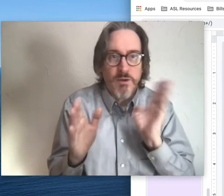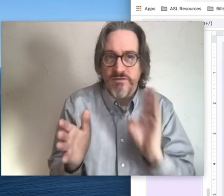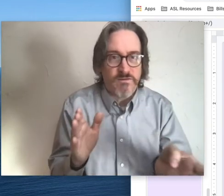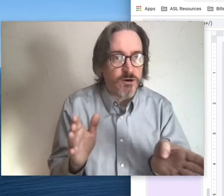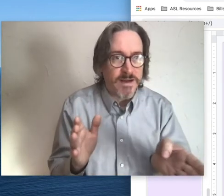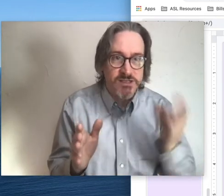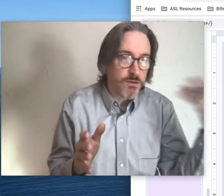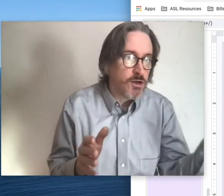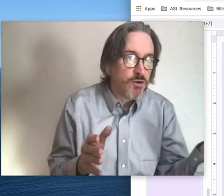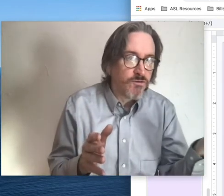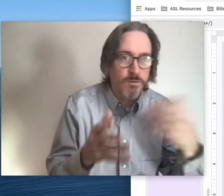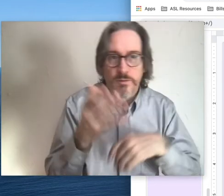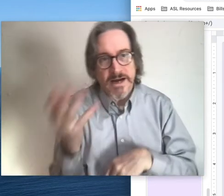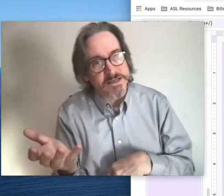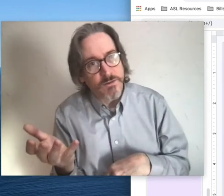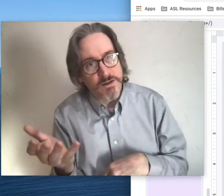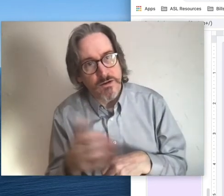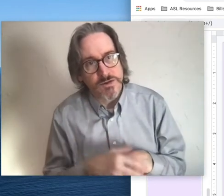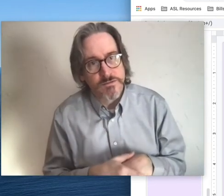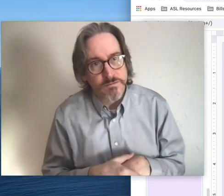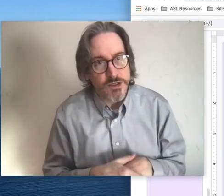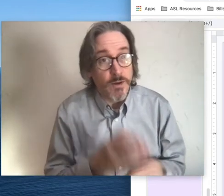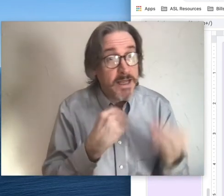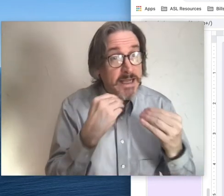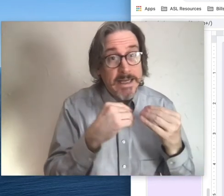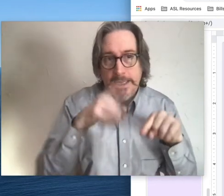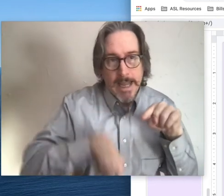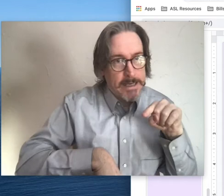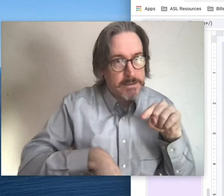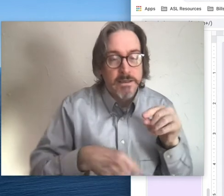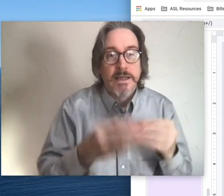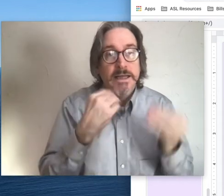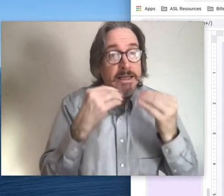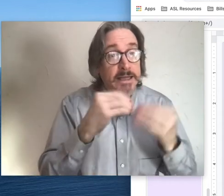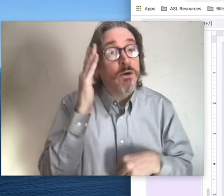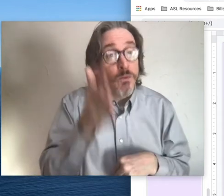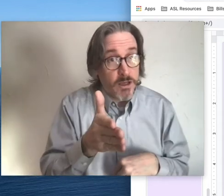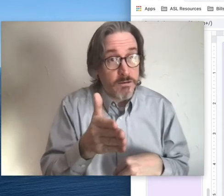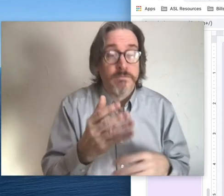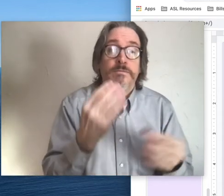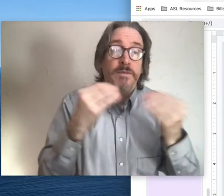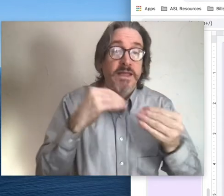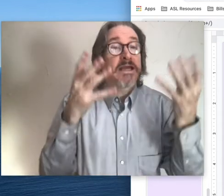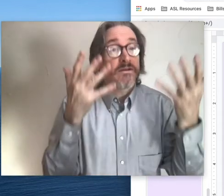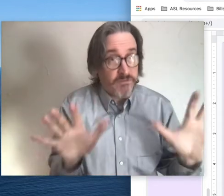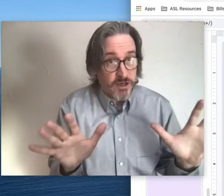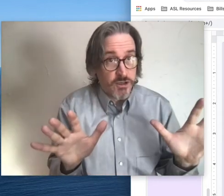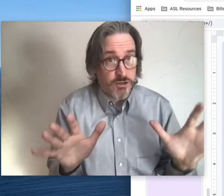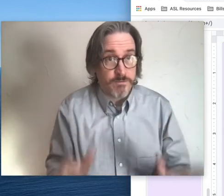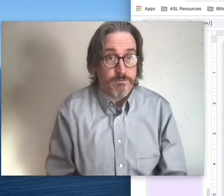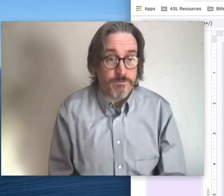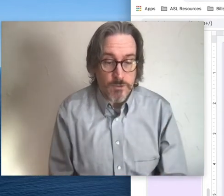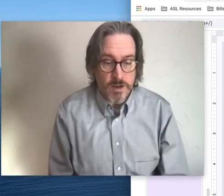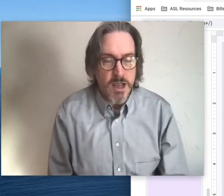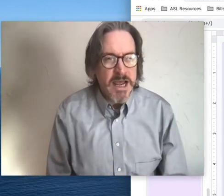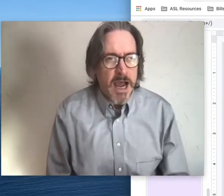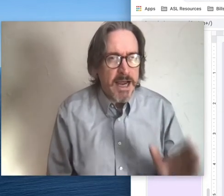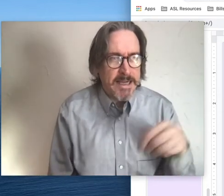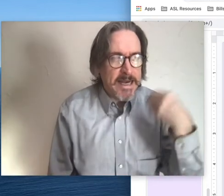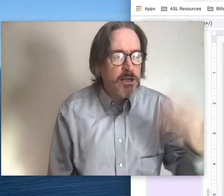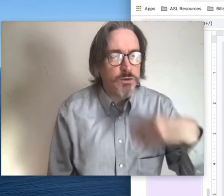them up with a verb. As you learn a new verb, practice it with those. So eat can't, eat will, eat finish.